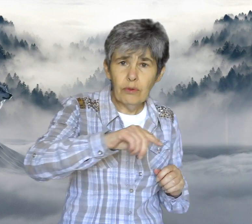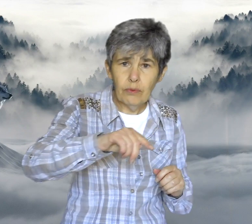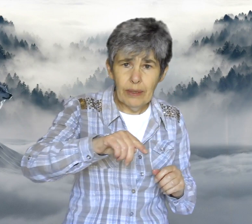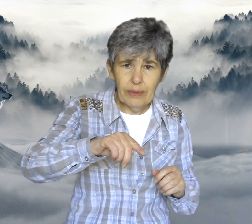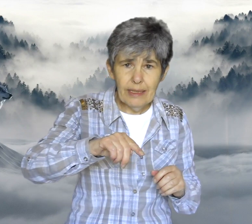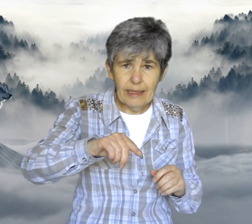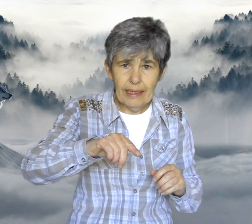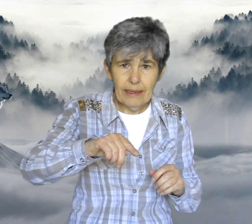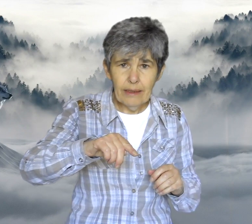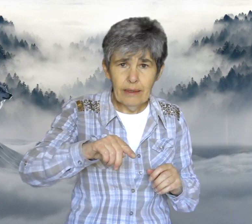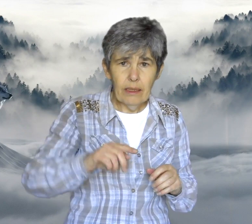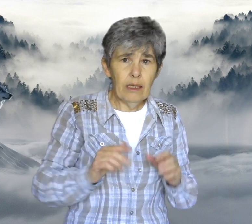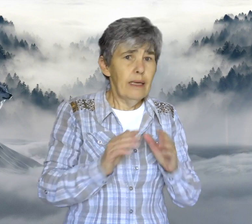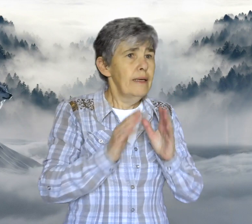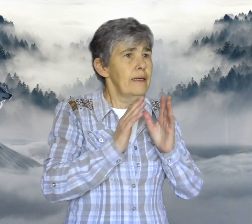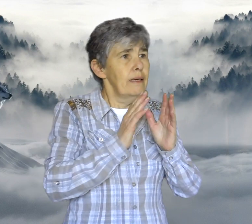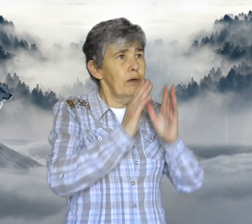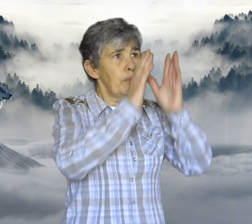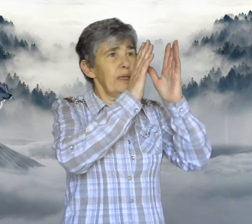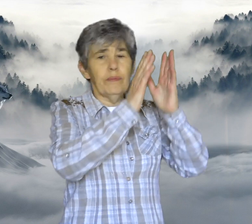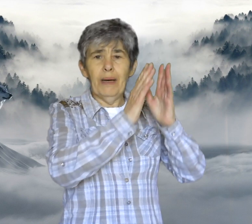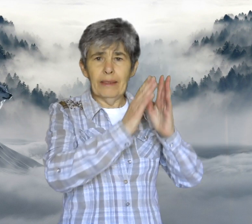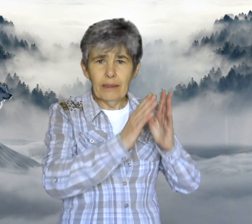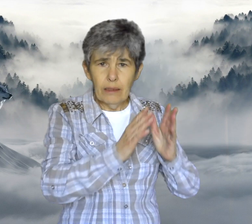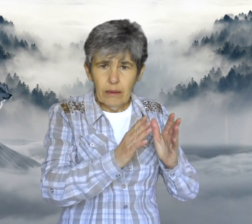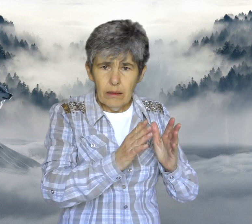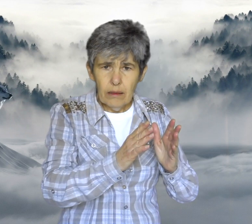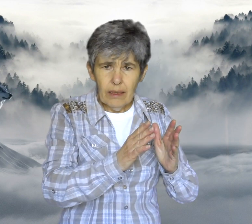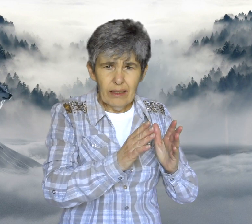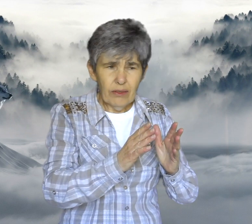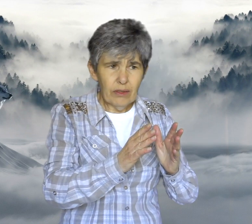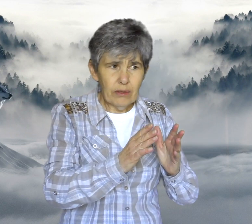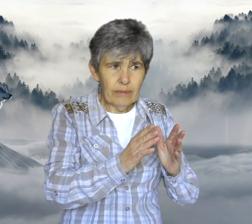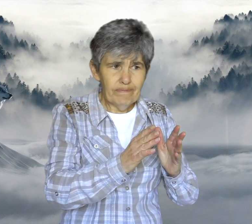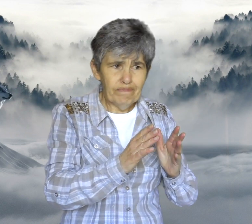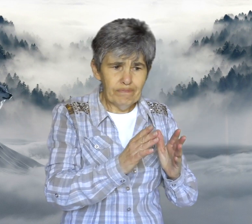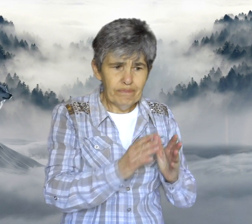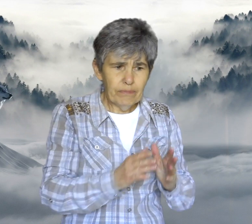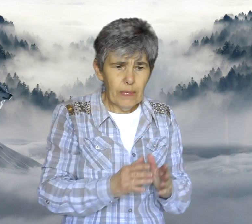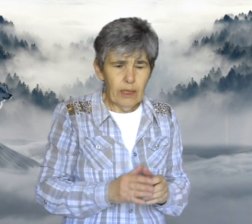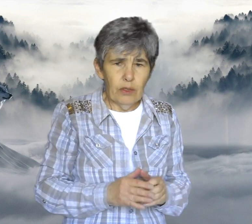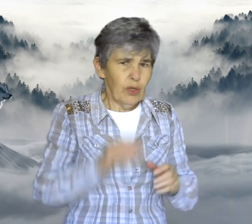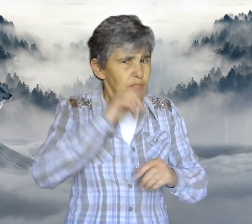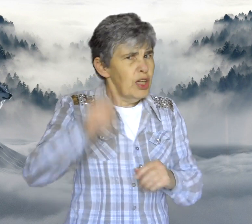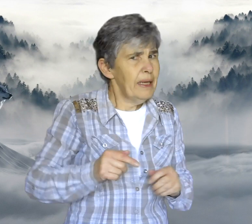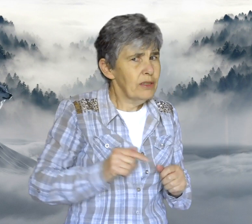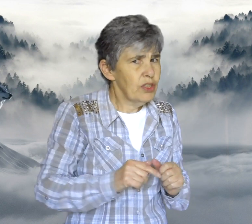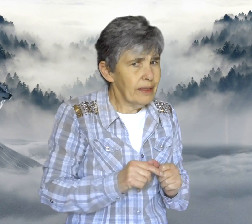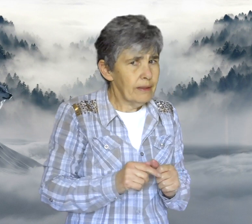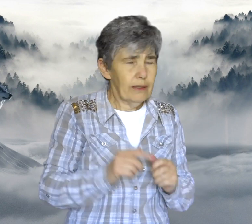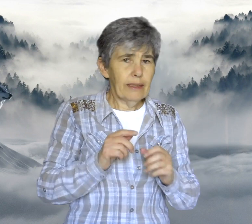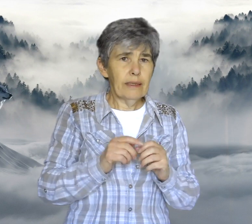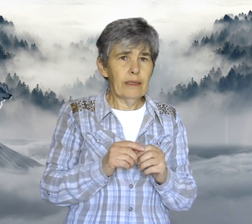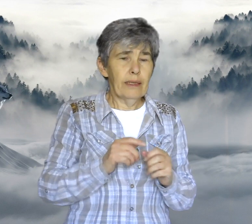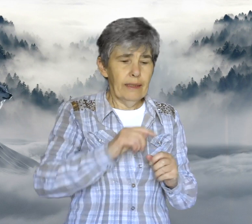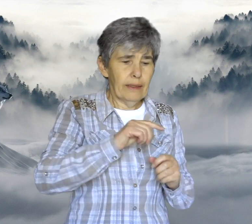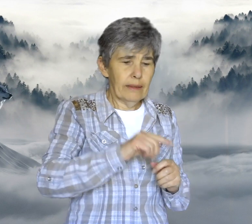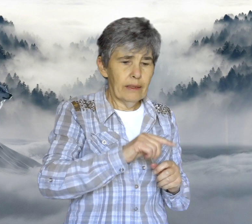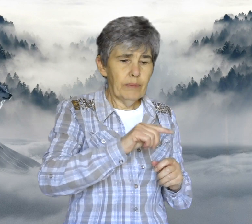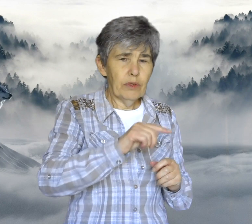round this lake, up this bank, and I thought, So I changed it, and I said, he